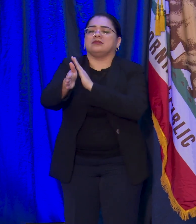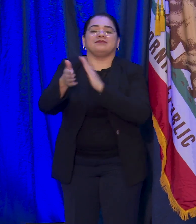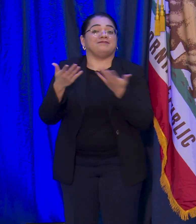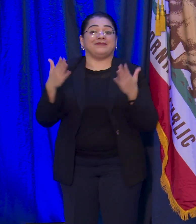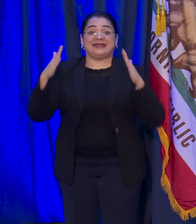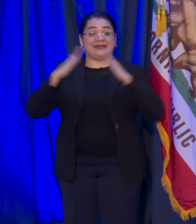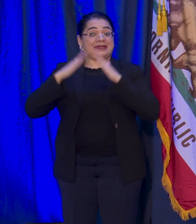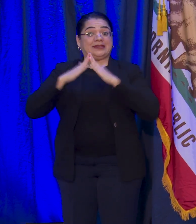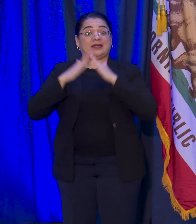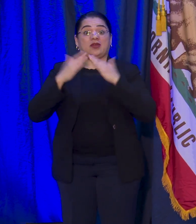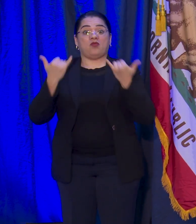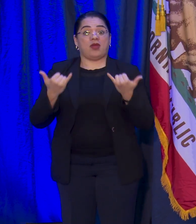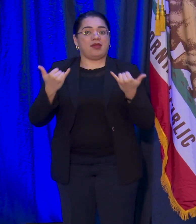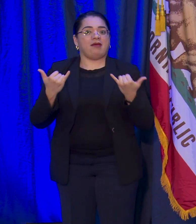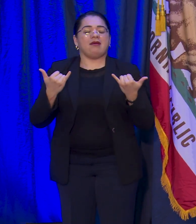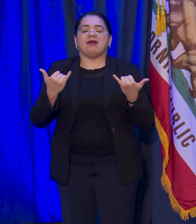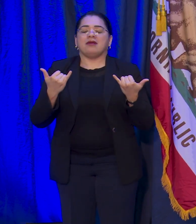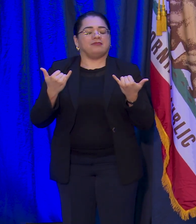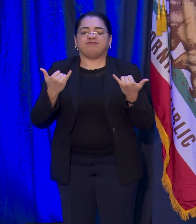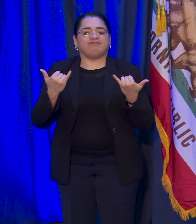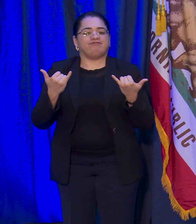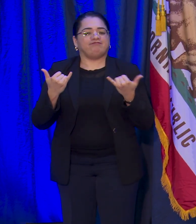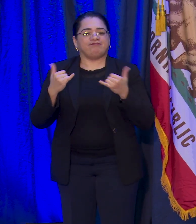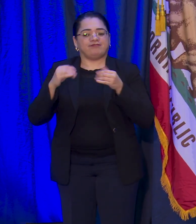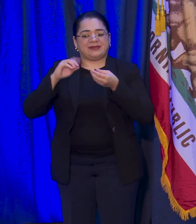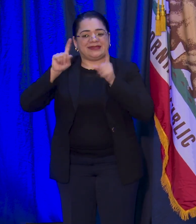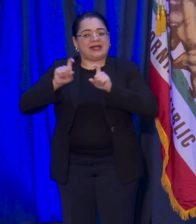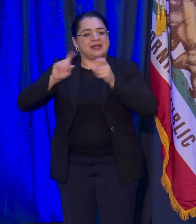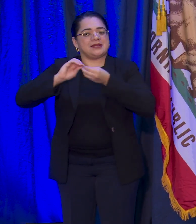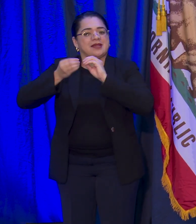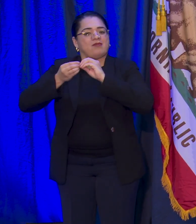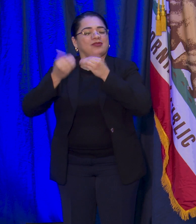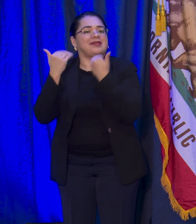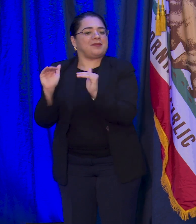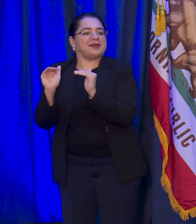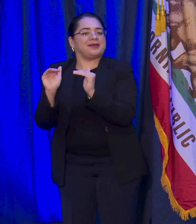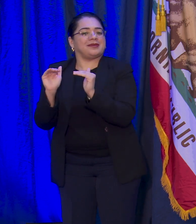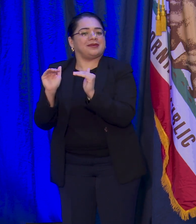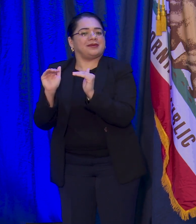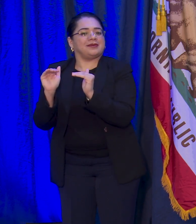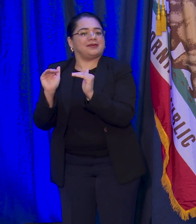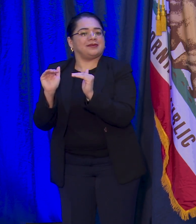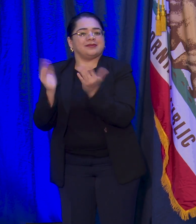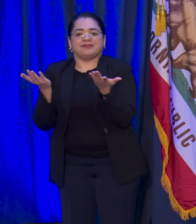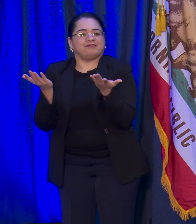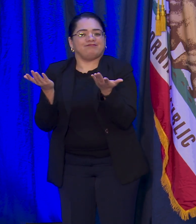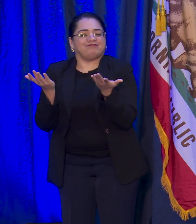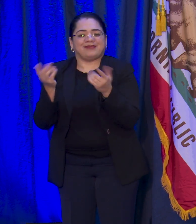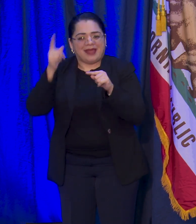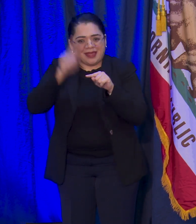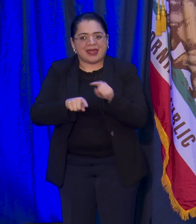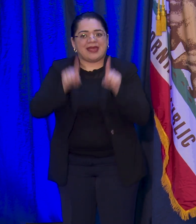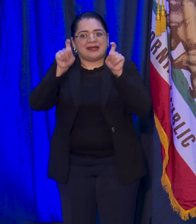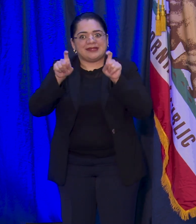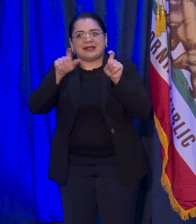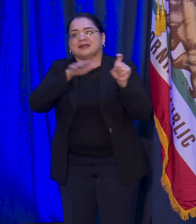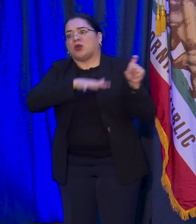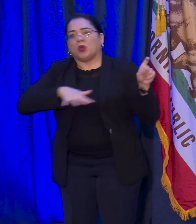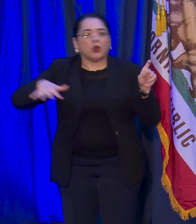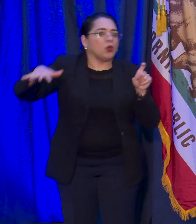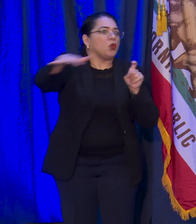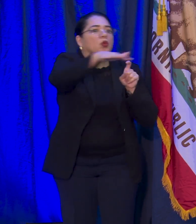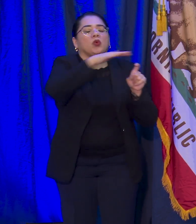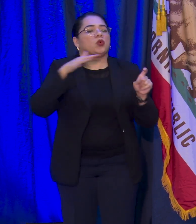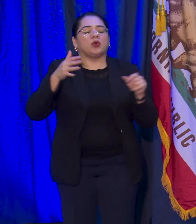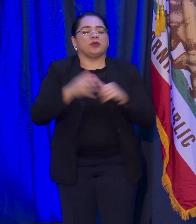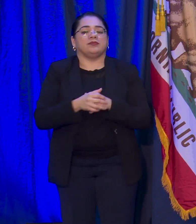not the amount of tests that we need, that we don't have enough tests to be able to do all of the need. And so what is